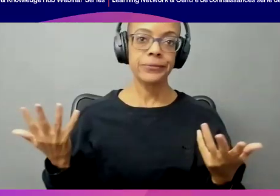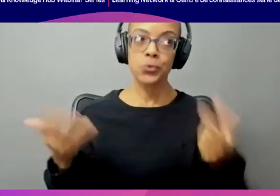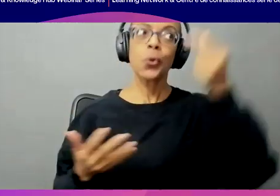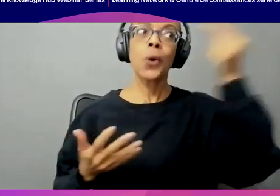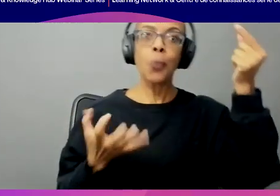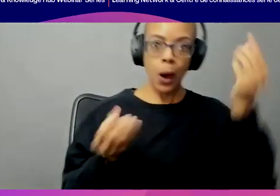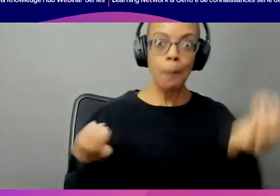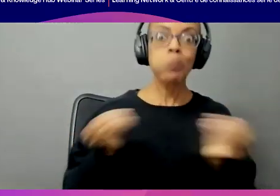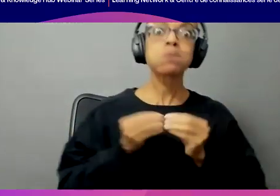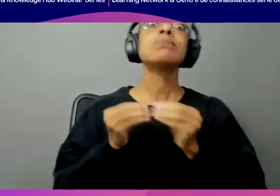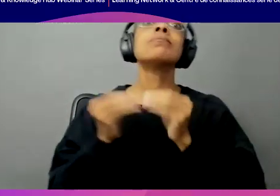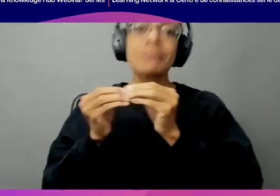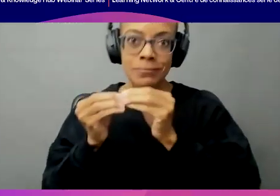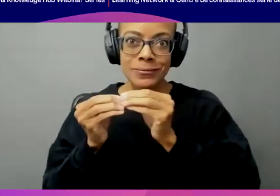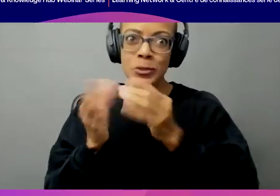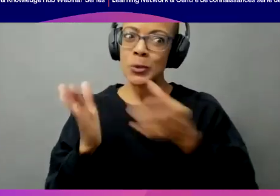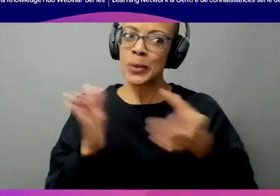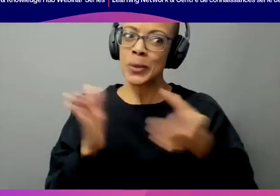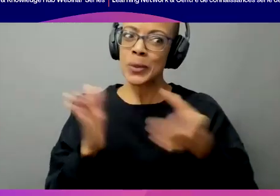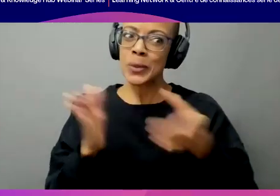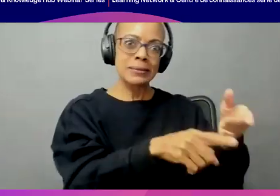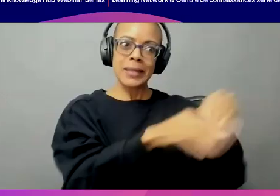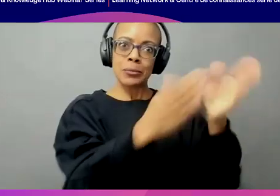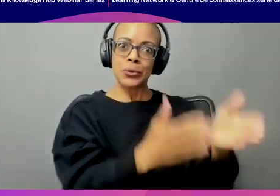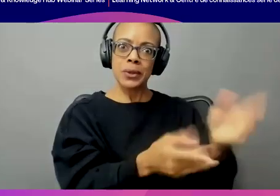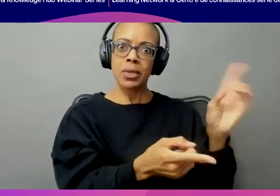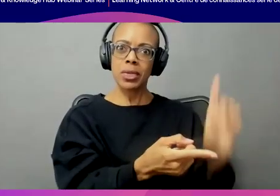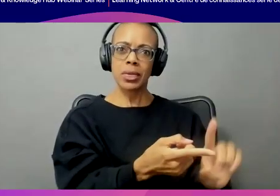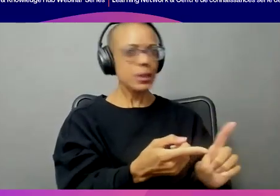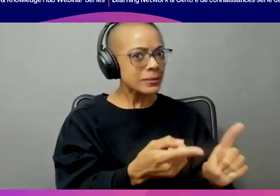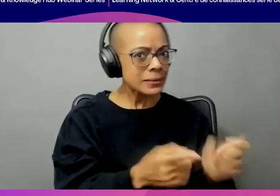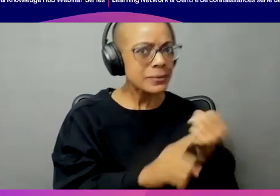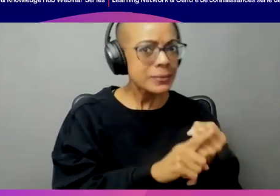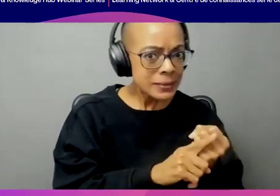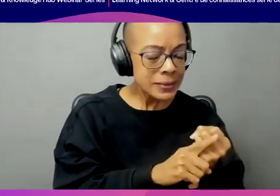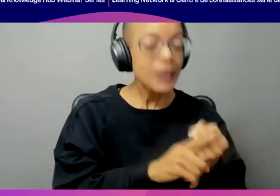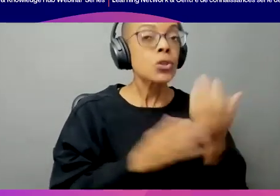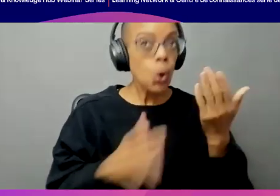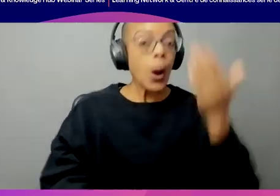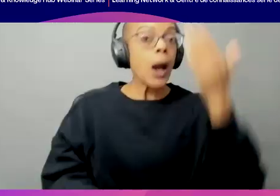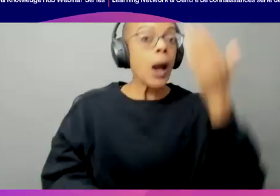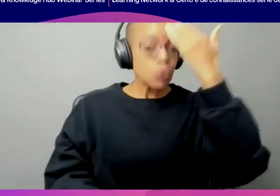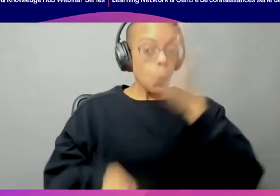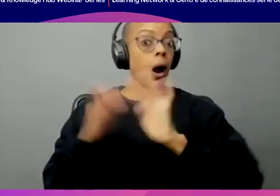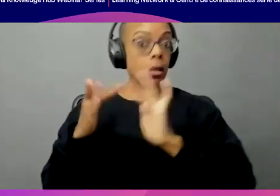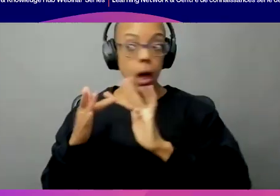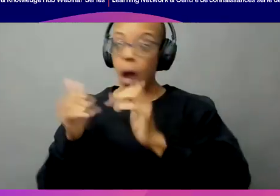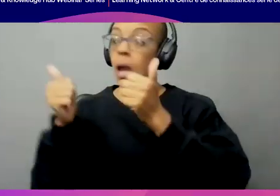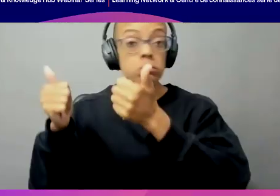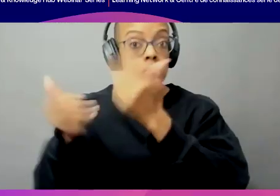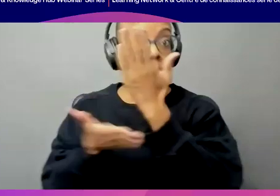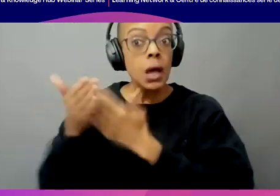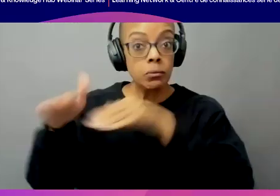so what I've learned from our study is that the online stuff seems to be great. But I agree with the others when they